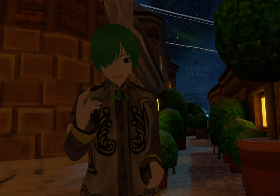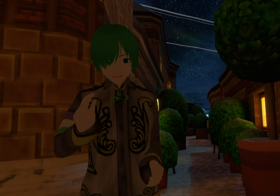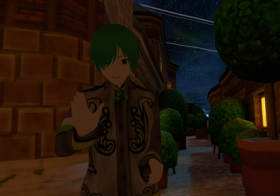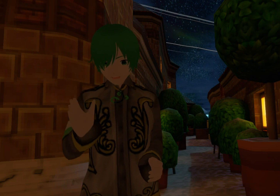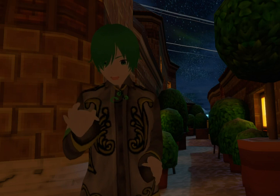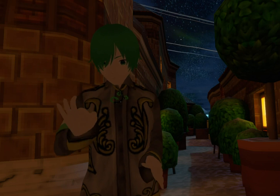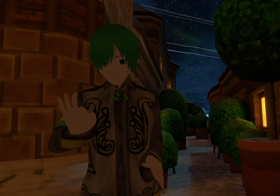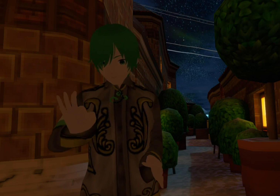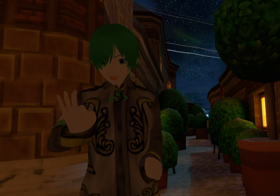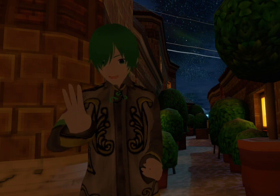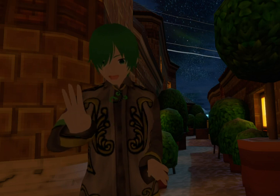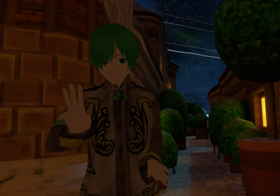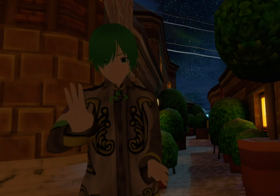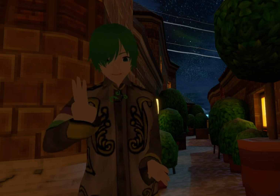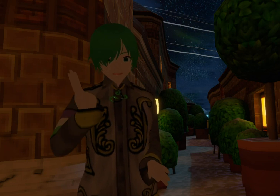water. Wait, do I have W? Yeah.